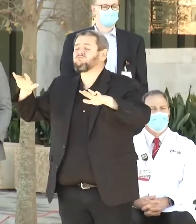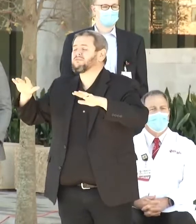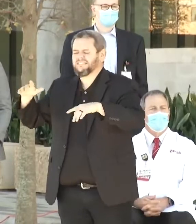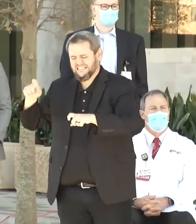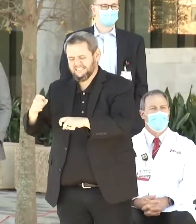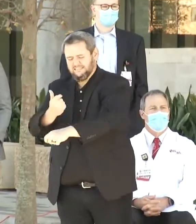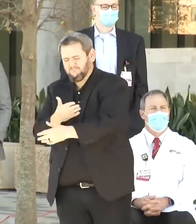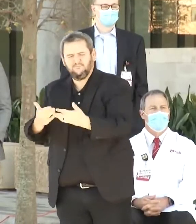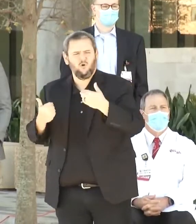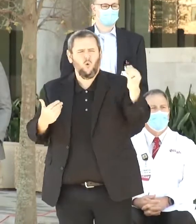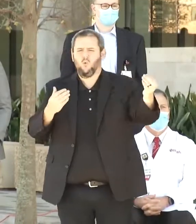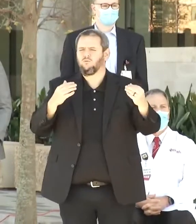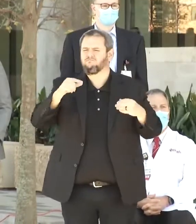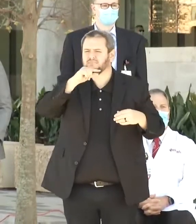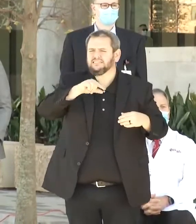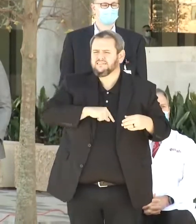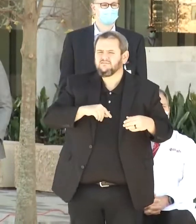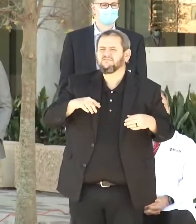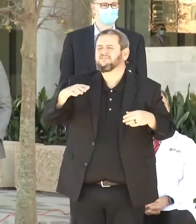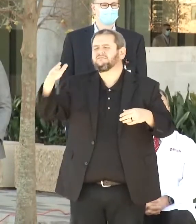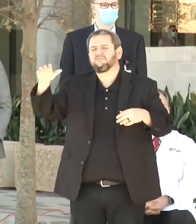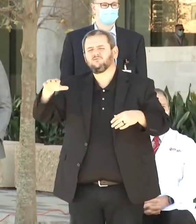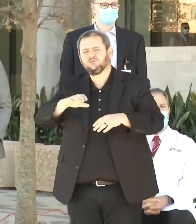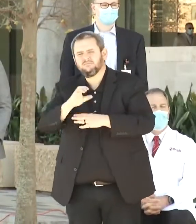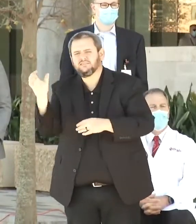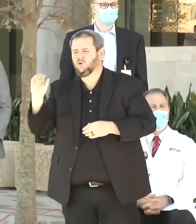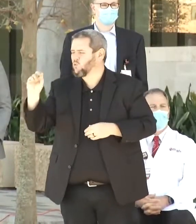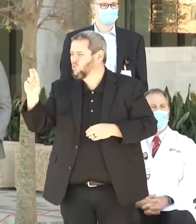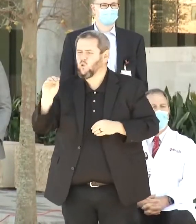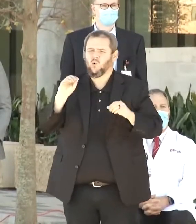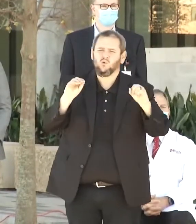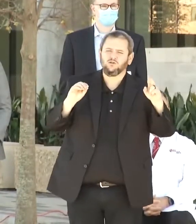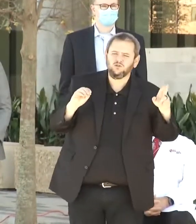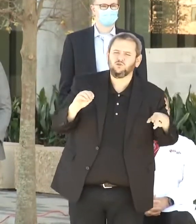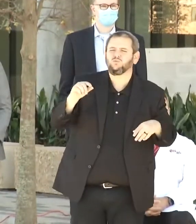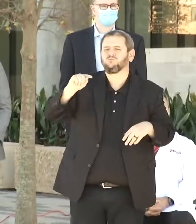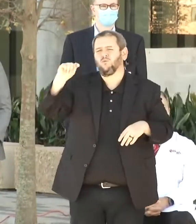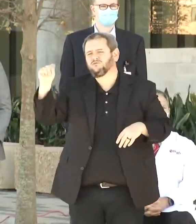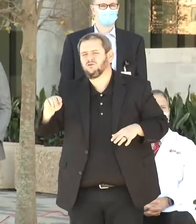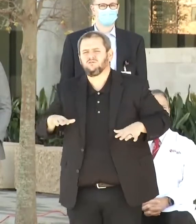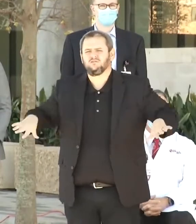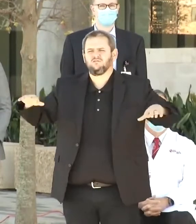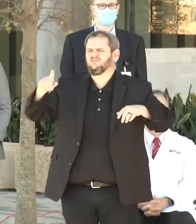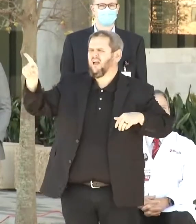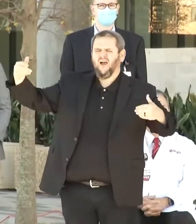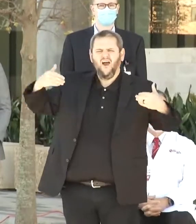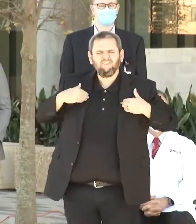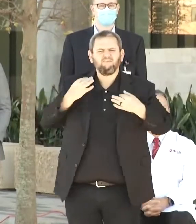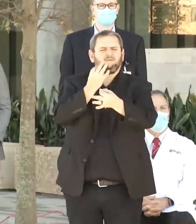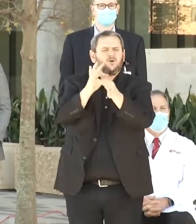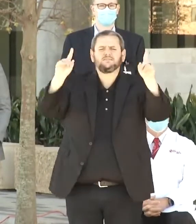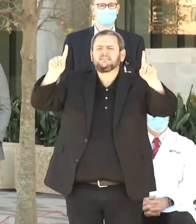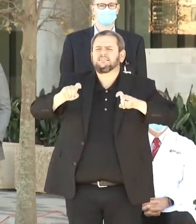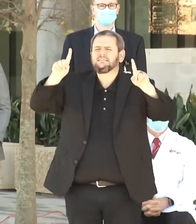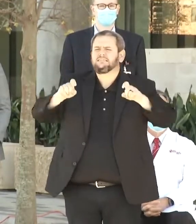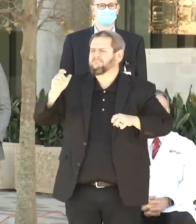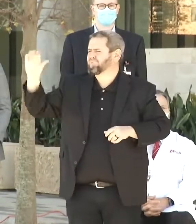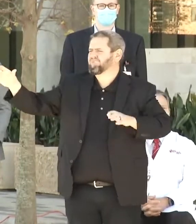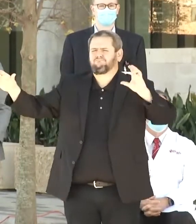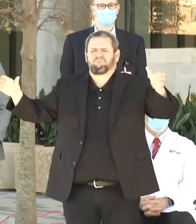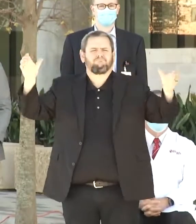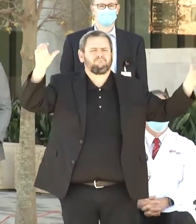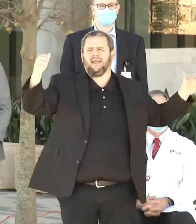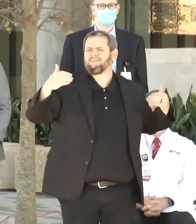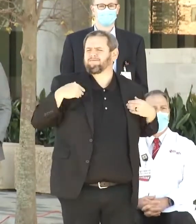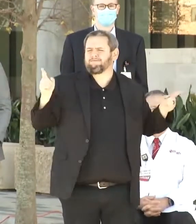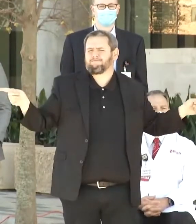and university presidents have committed to providing free testing for students before they head home. I encourage leaders from